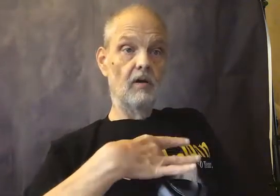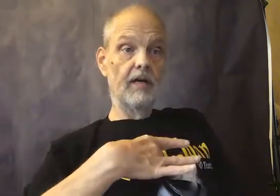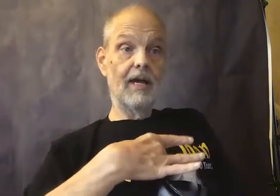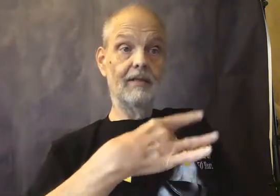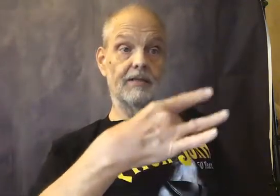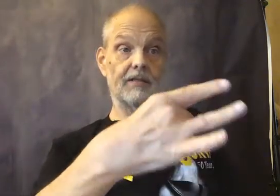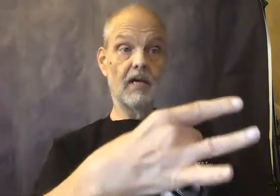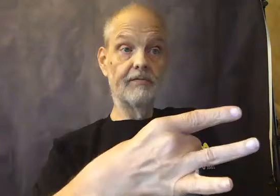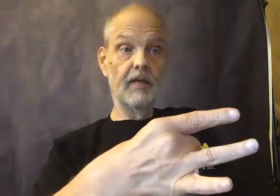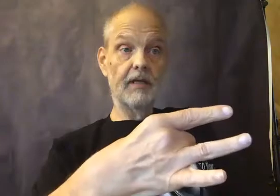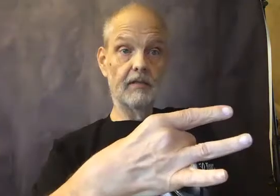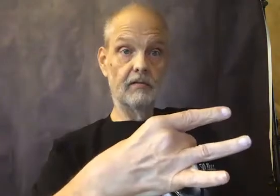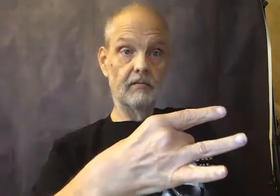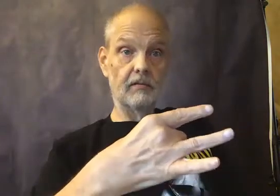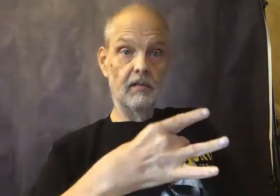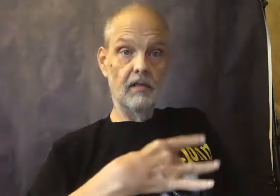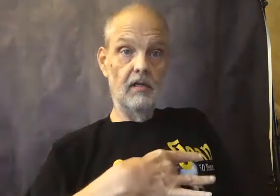Okay, and this is a sign for like.